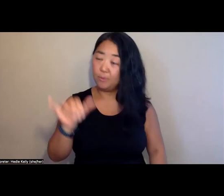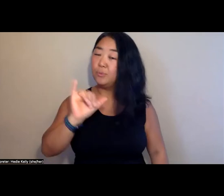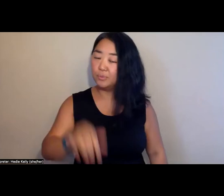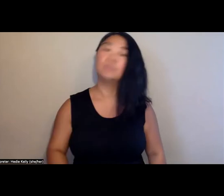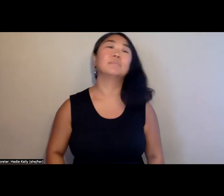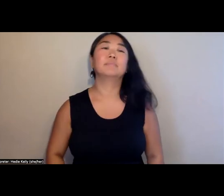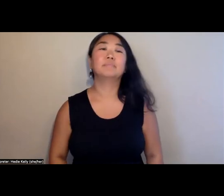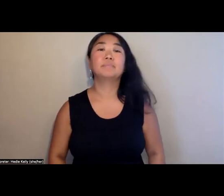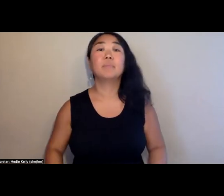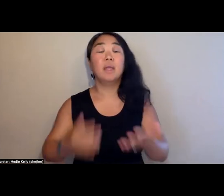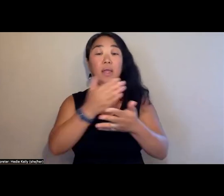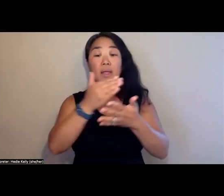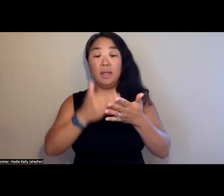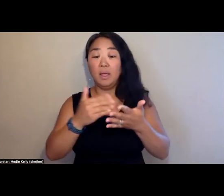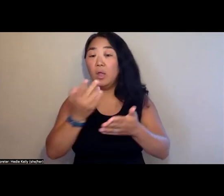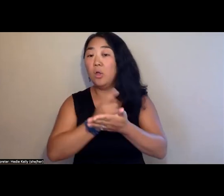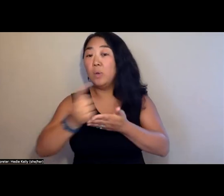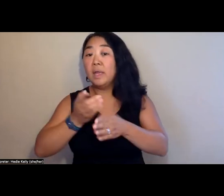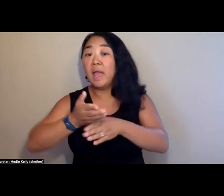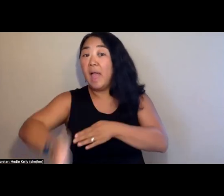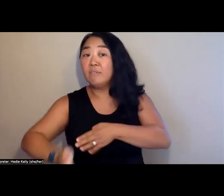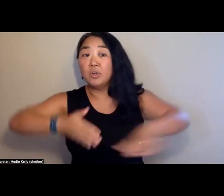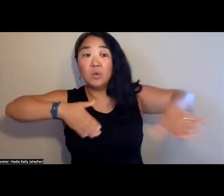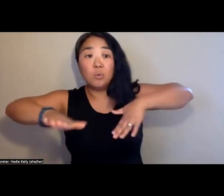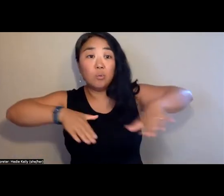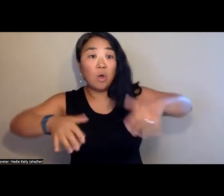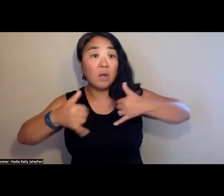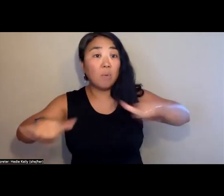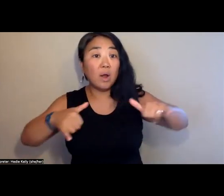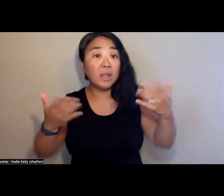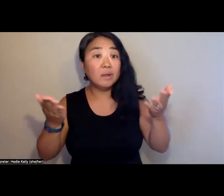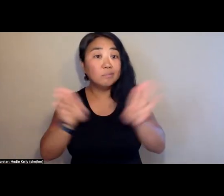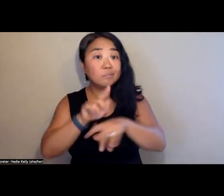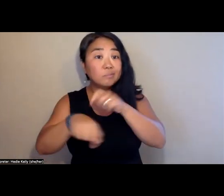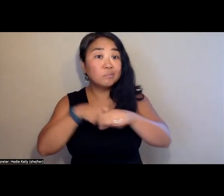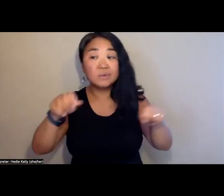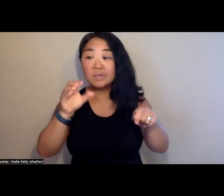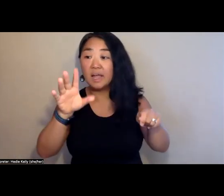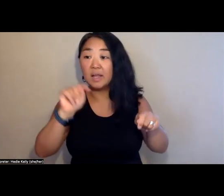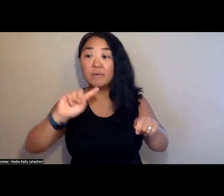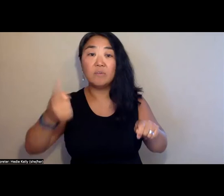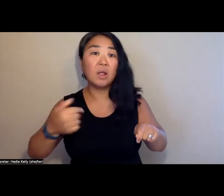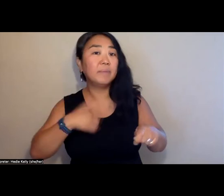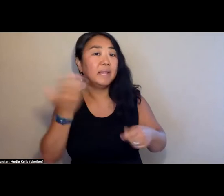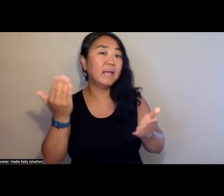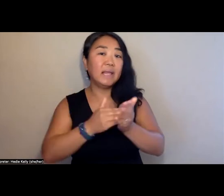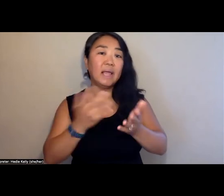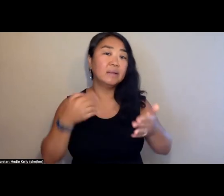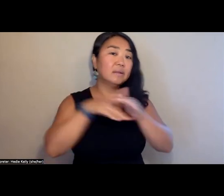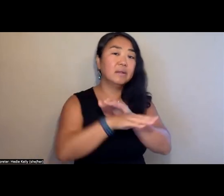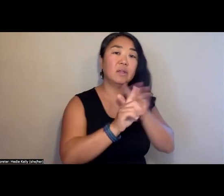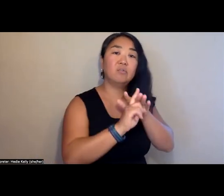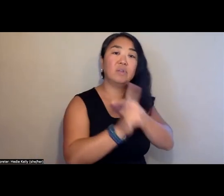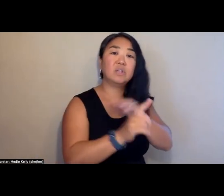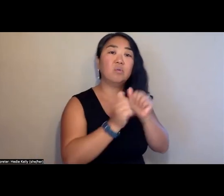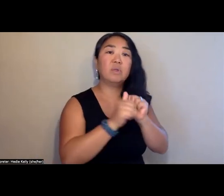The week after the walk party closes on October 1st, I'm going back into doing another retreat for the Paideia program at the